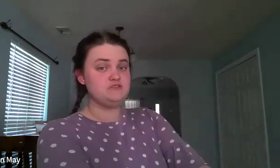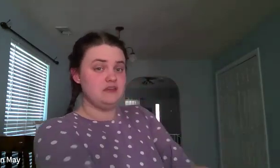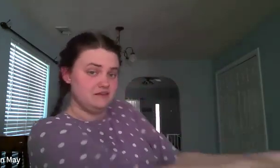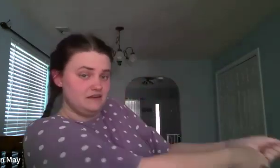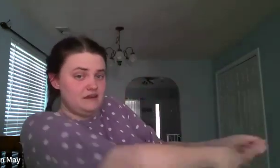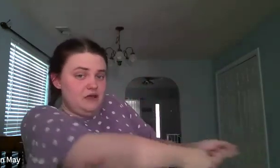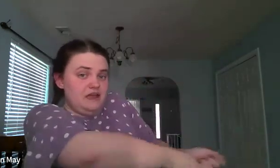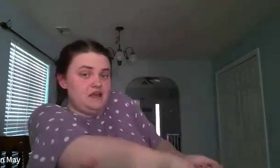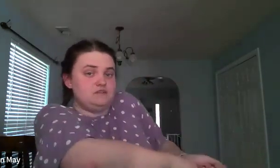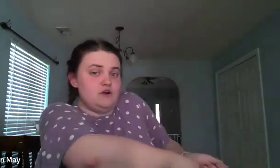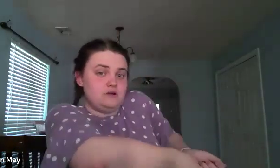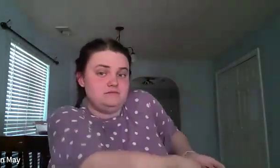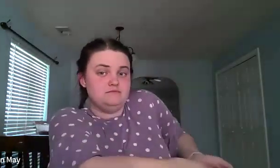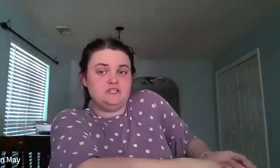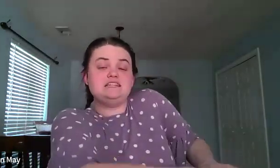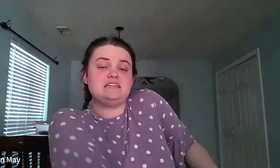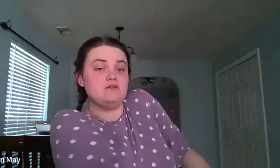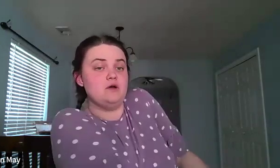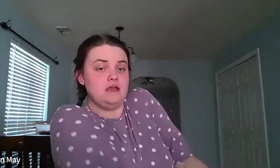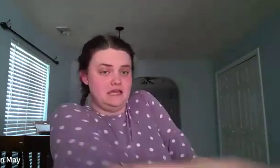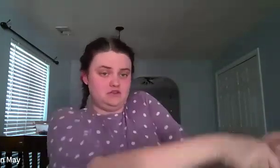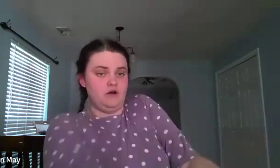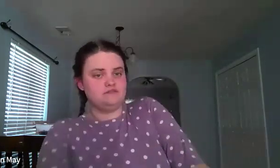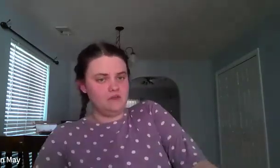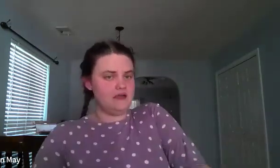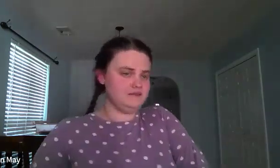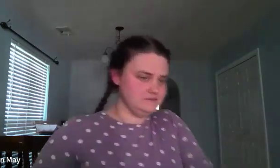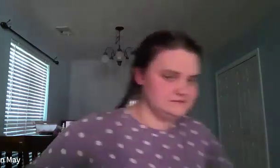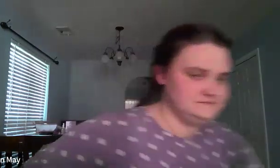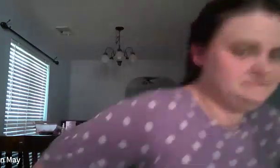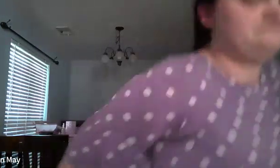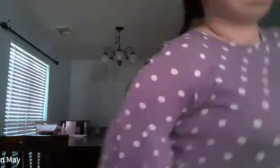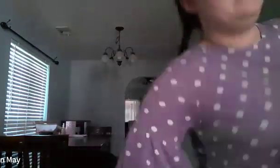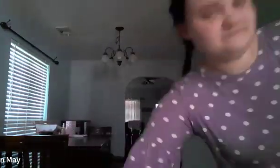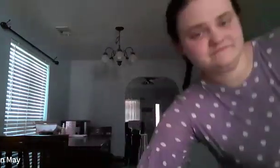think. Okay. I know it's awkward. Pretend it's down low. It's golf. So like